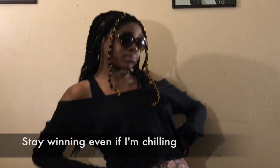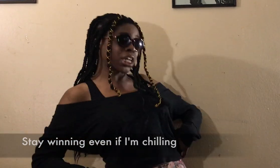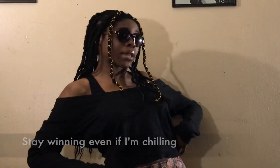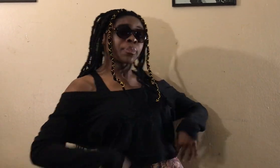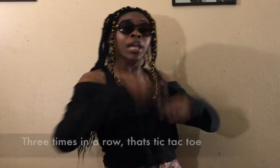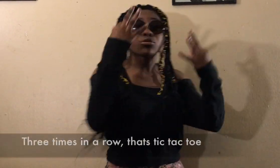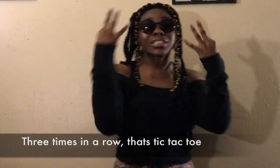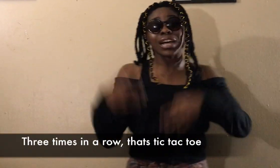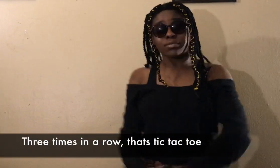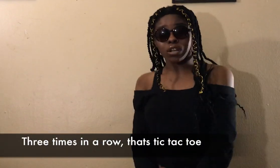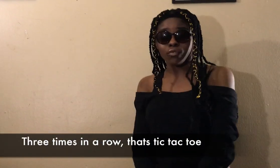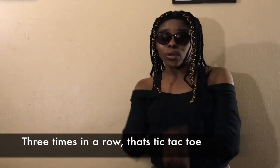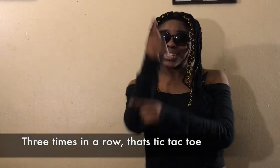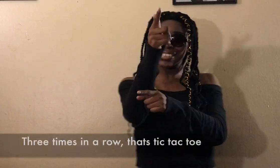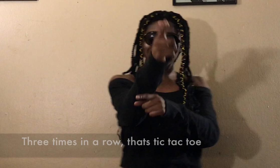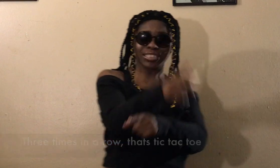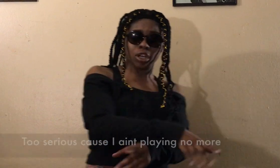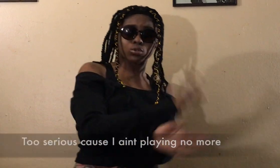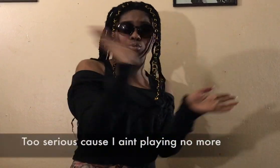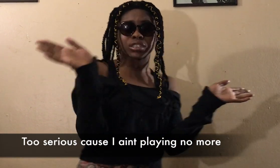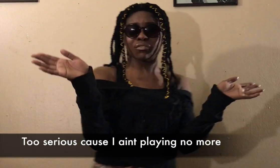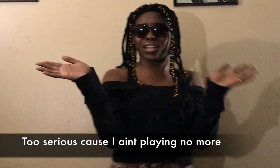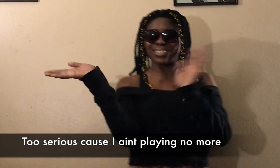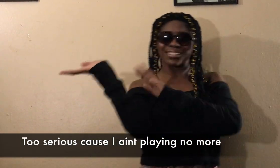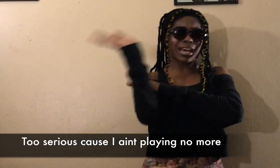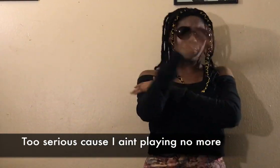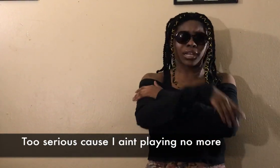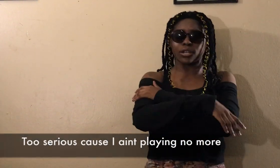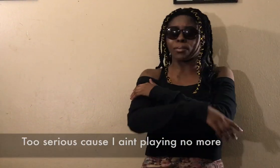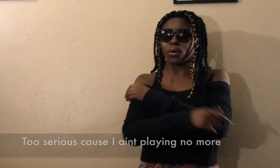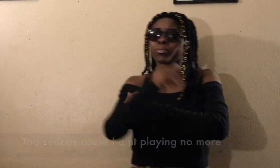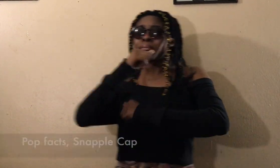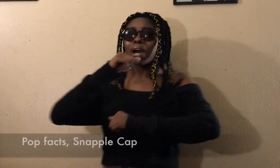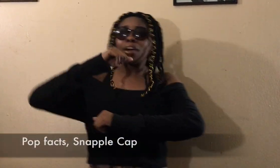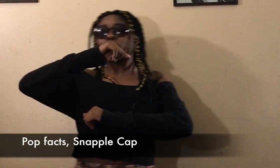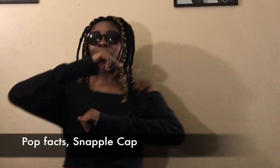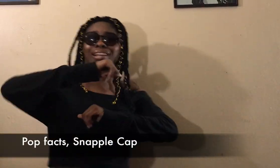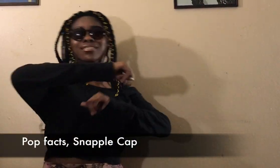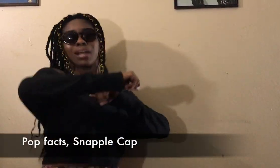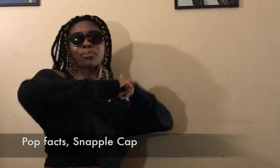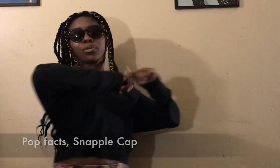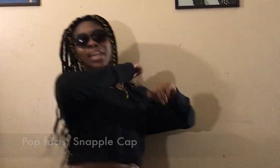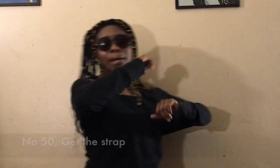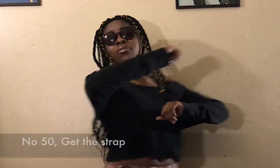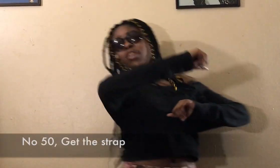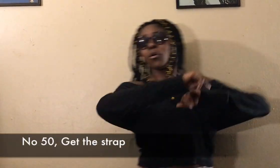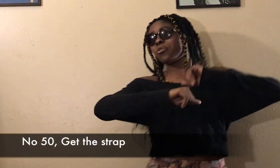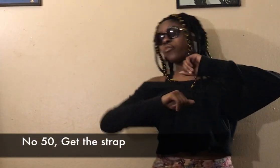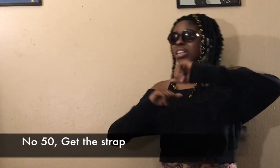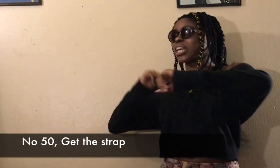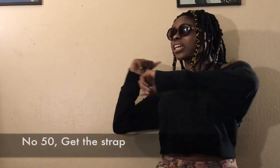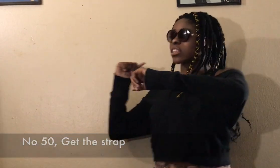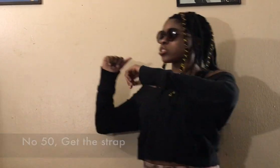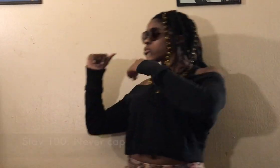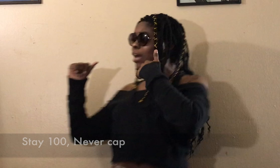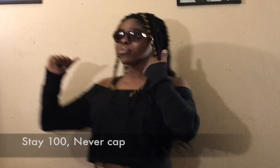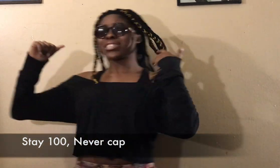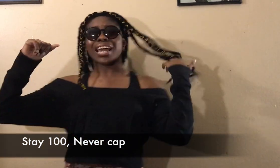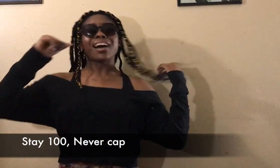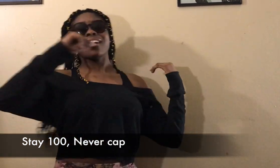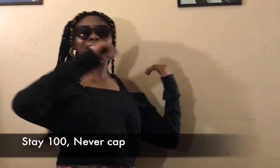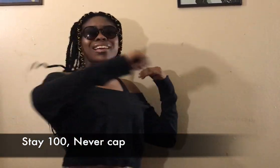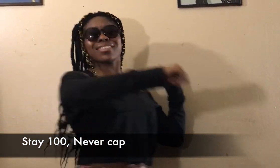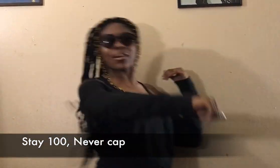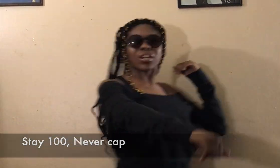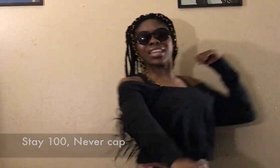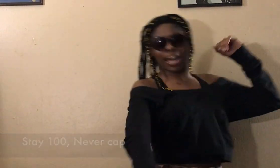winning, even I'm chilling. 3 times in a row, that's tic-tac-toe, too serious, cause I ain't play no more. Hot facts, snap and cap, no 50, get the strap.